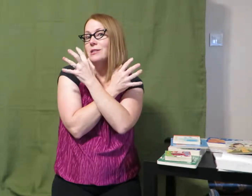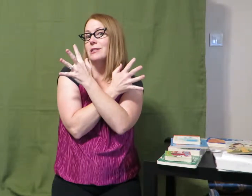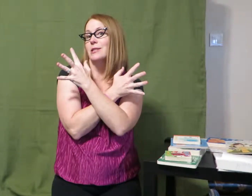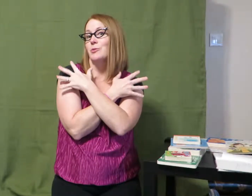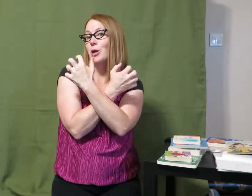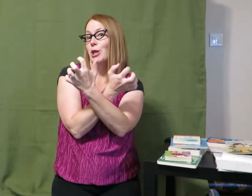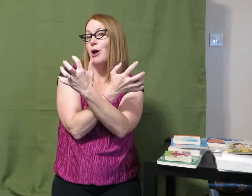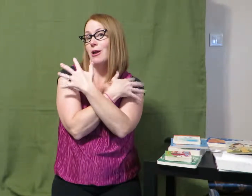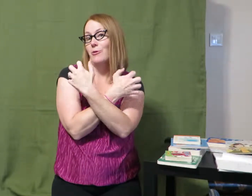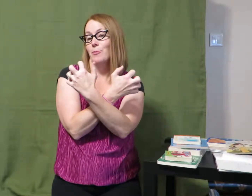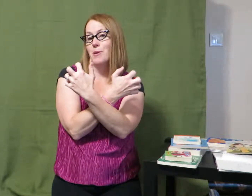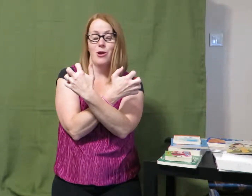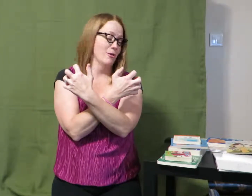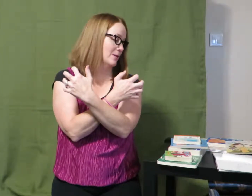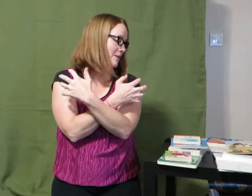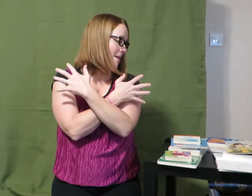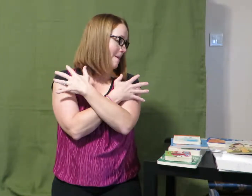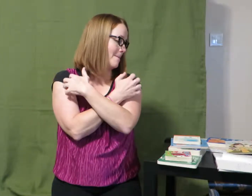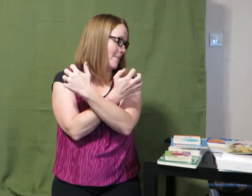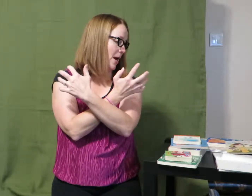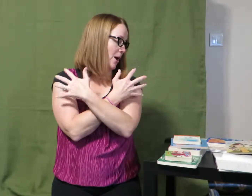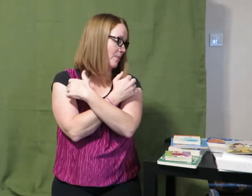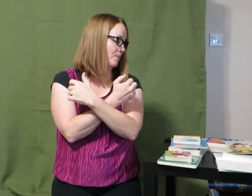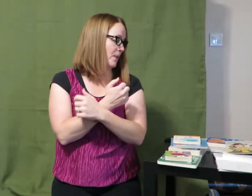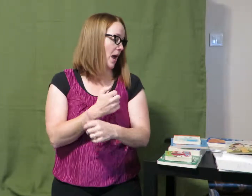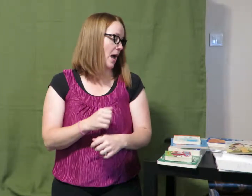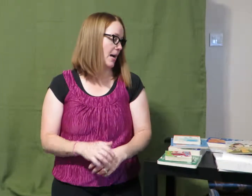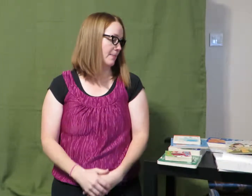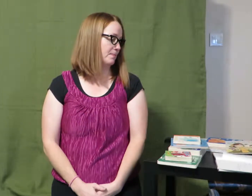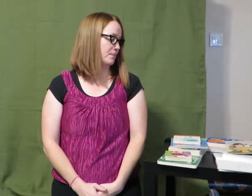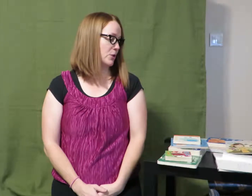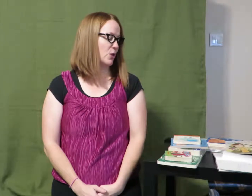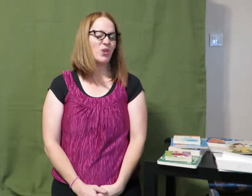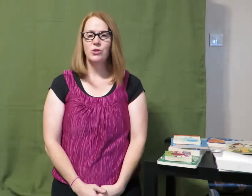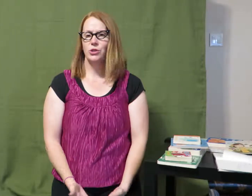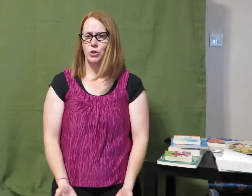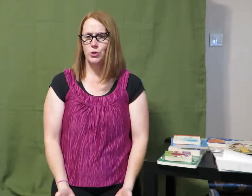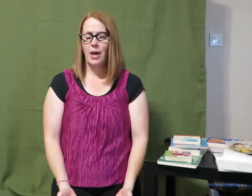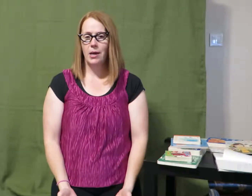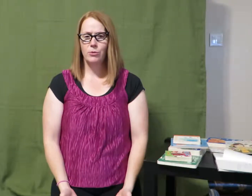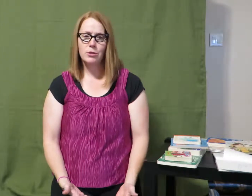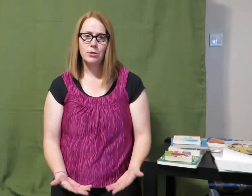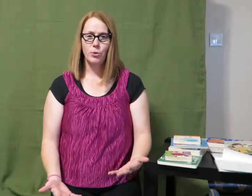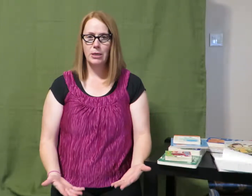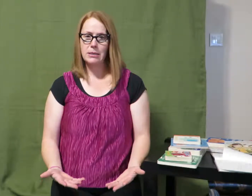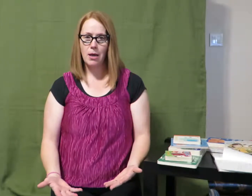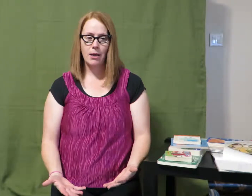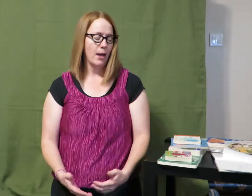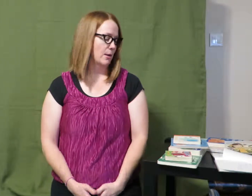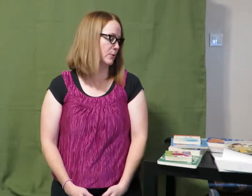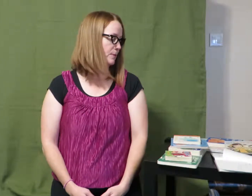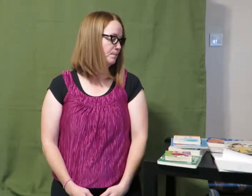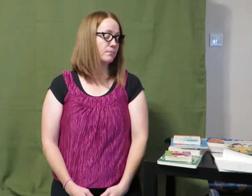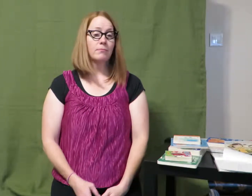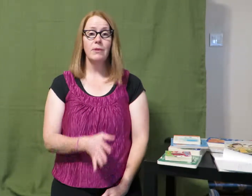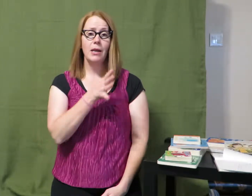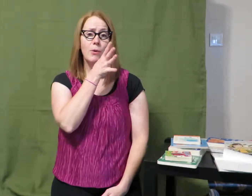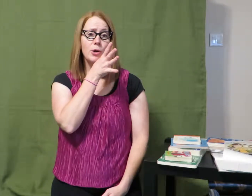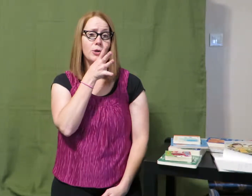fists because we're clawing. We're bears. Bear. So those are zoo animals or more exotic animals. Now we're gonna do